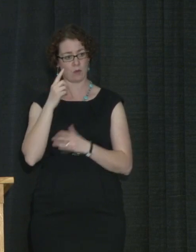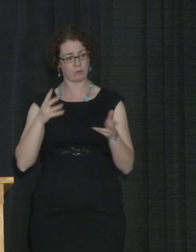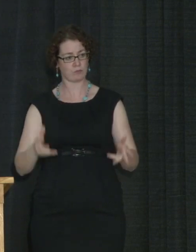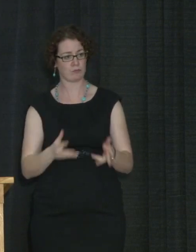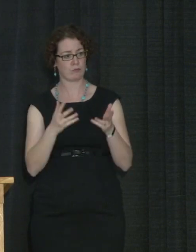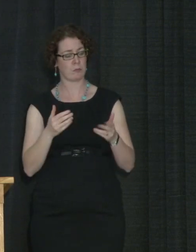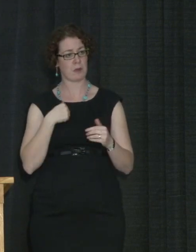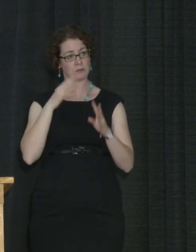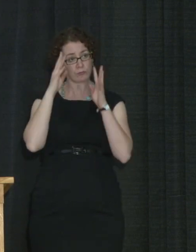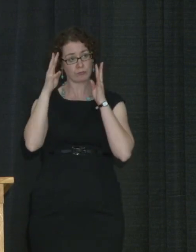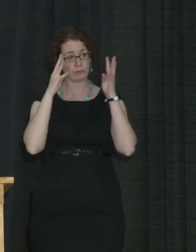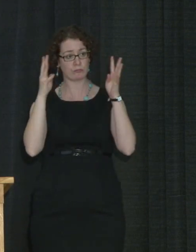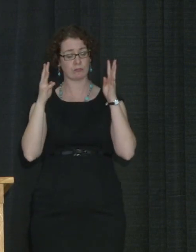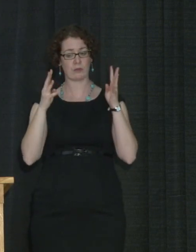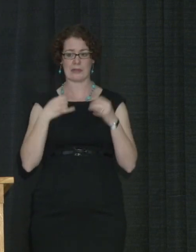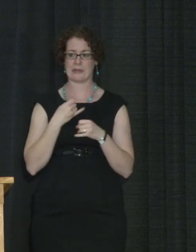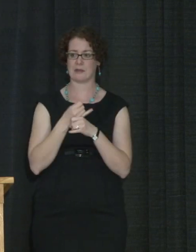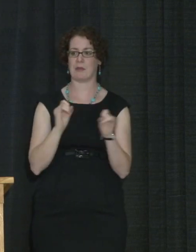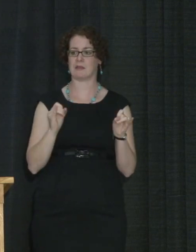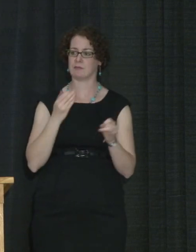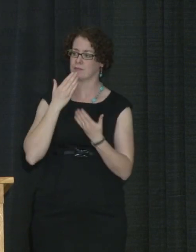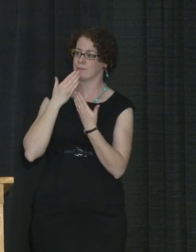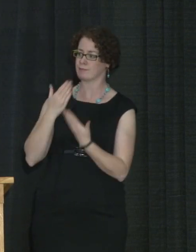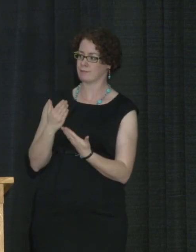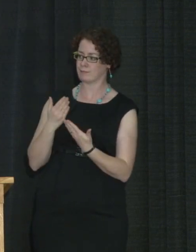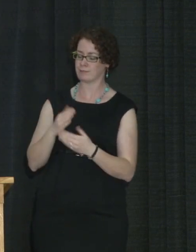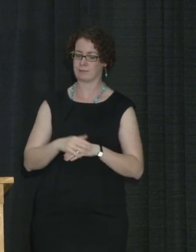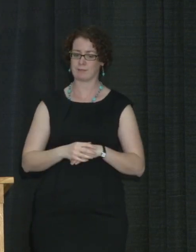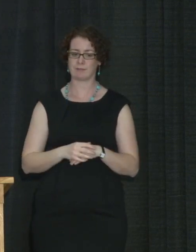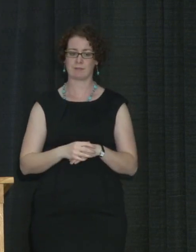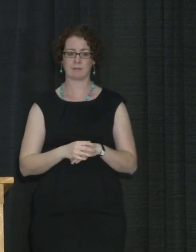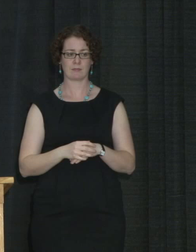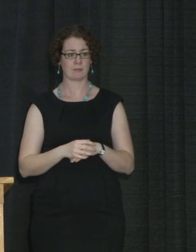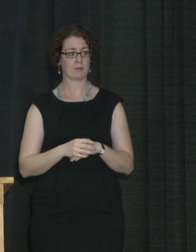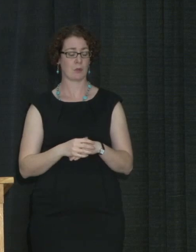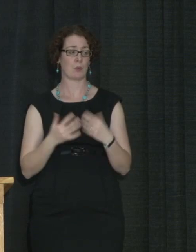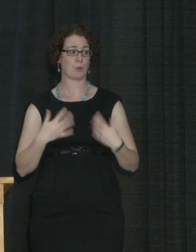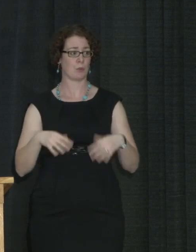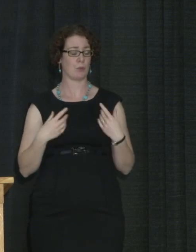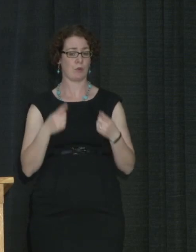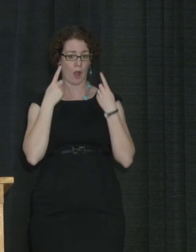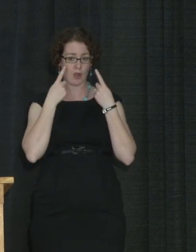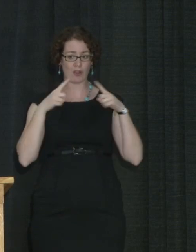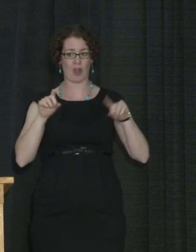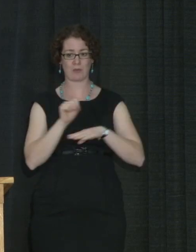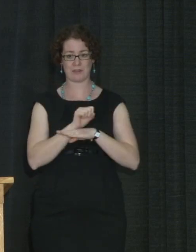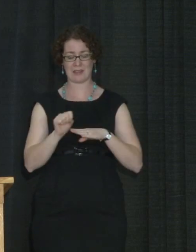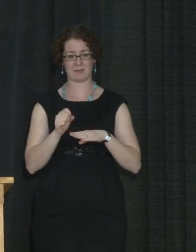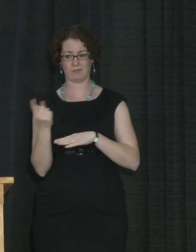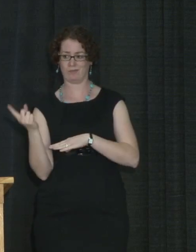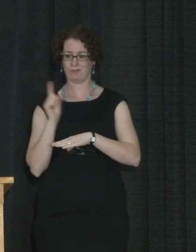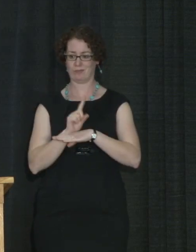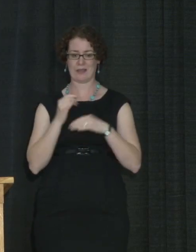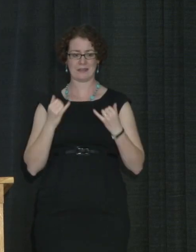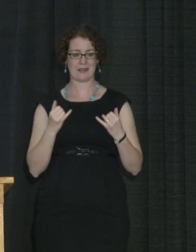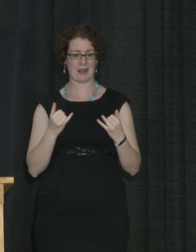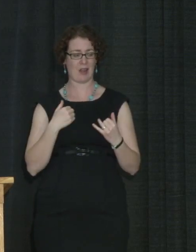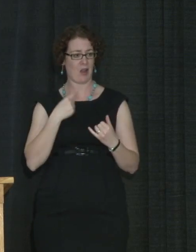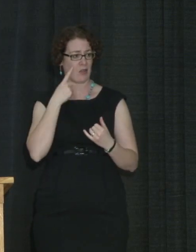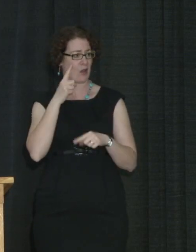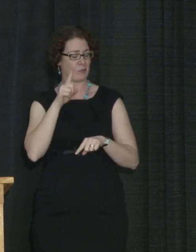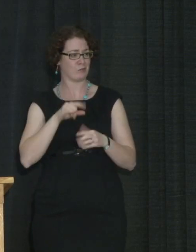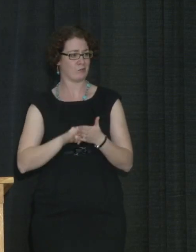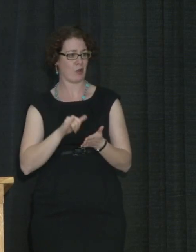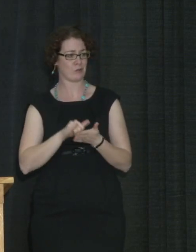my creativity and my independence. It was a big accomplishment for me to be on the stage today. I didn't think I would ever be